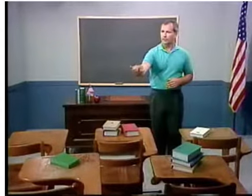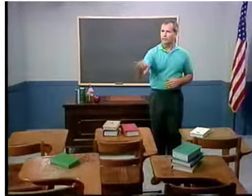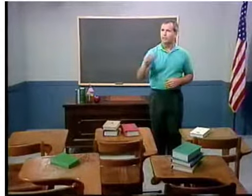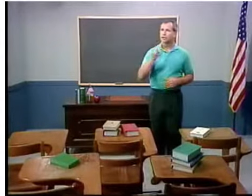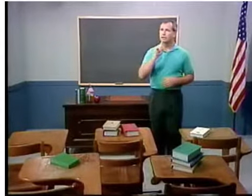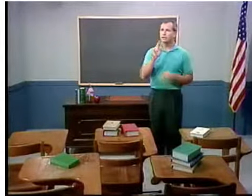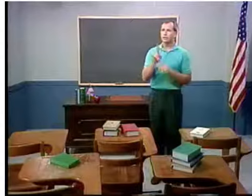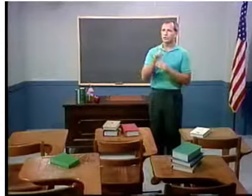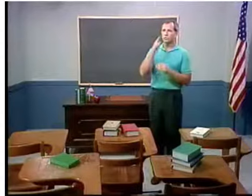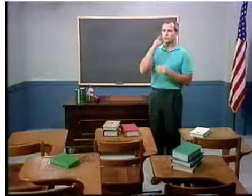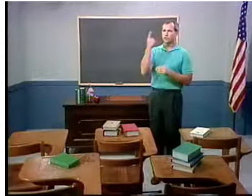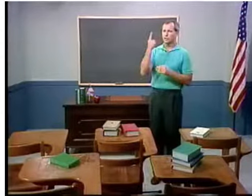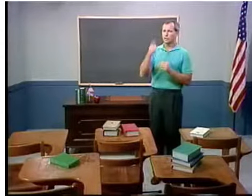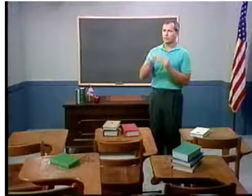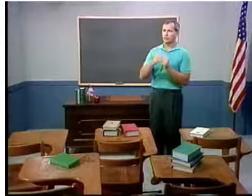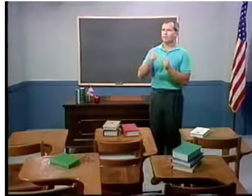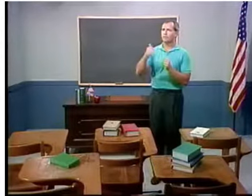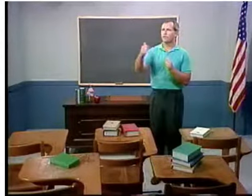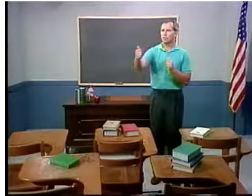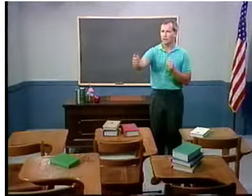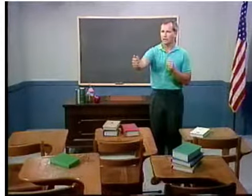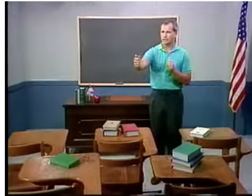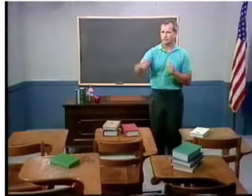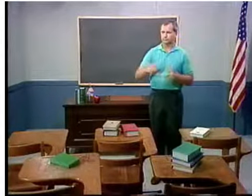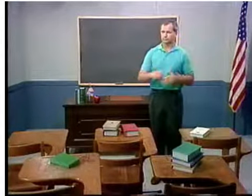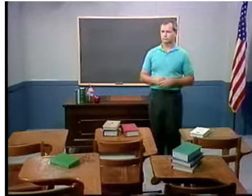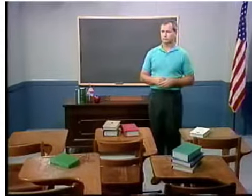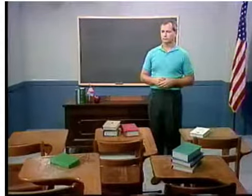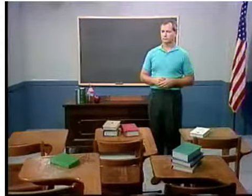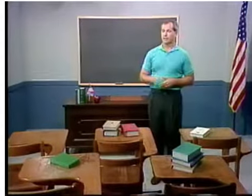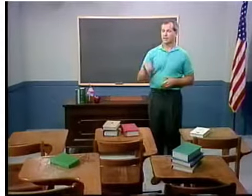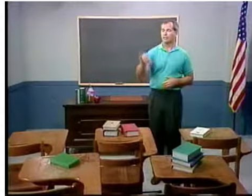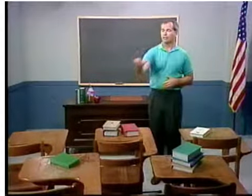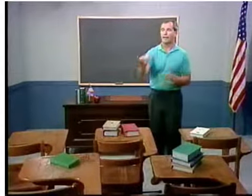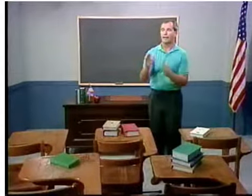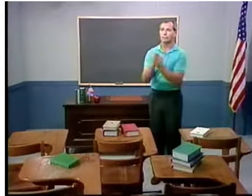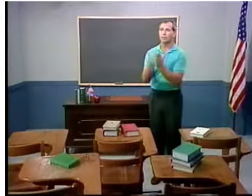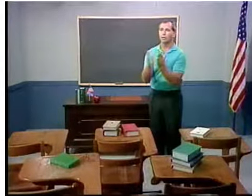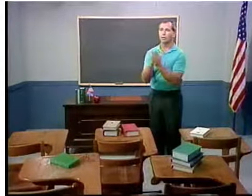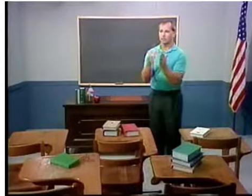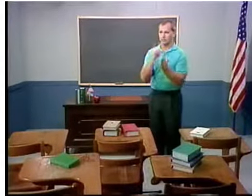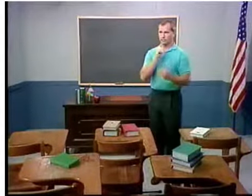That is used for something that's far away. That is my book.